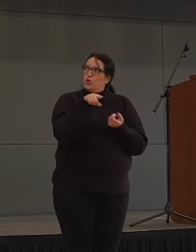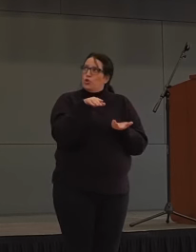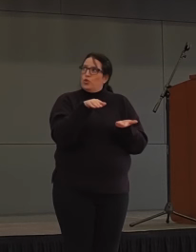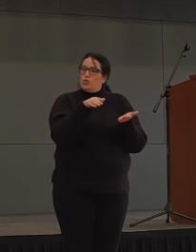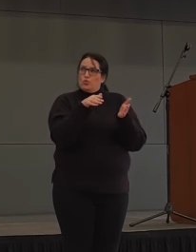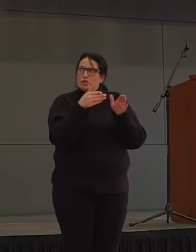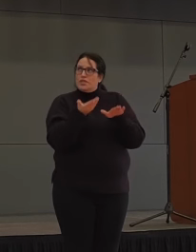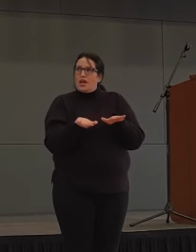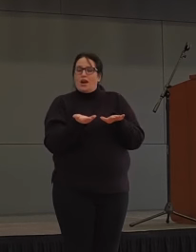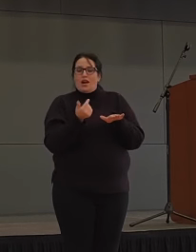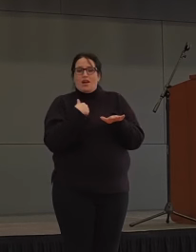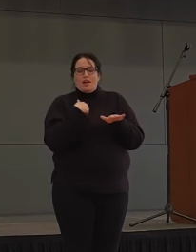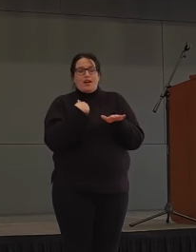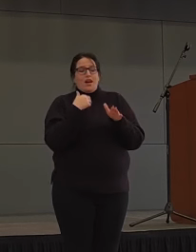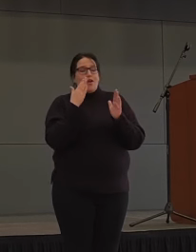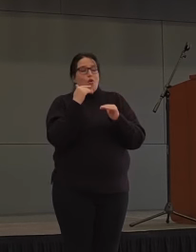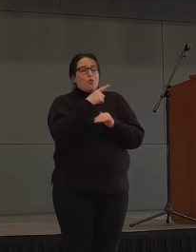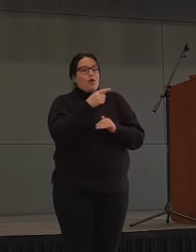tranquil among those you love.